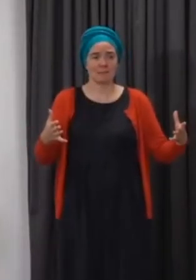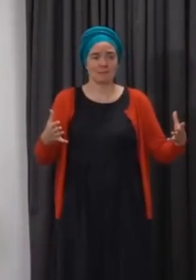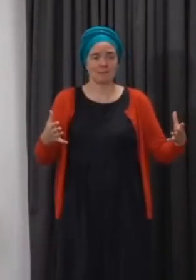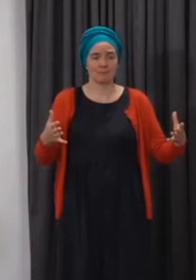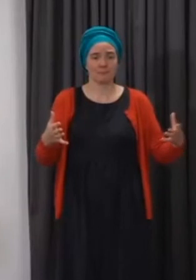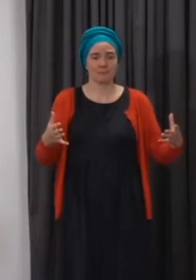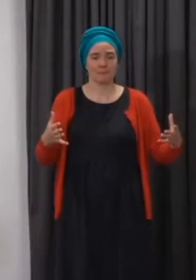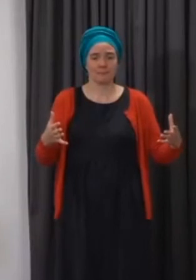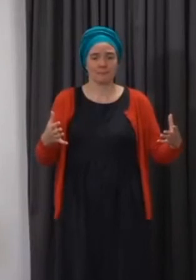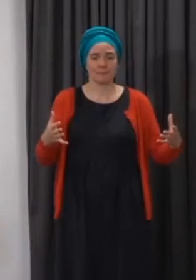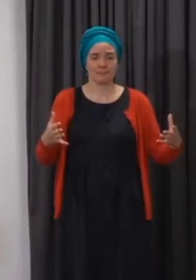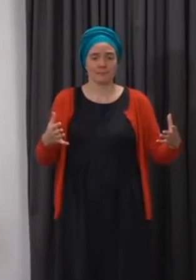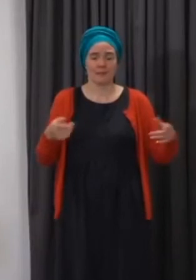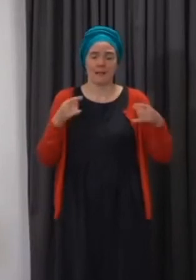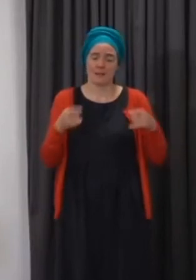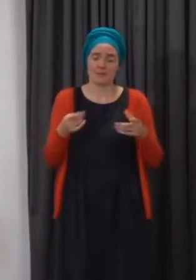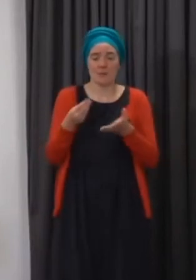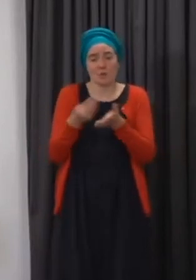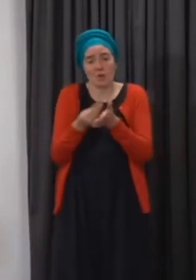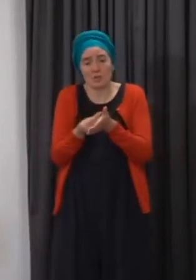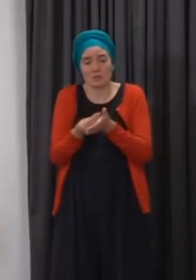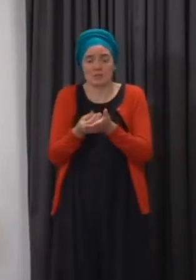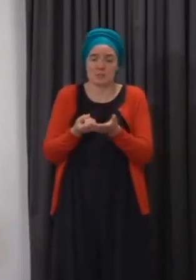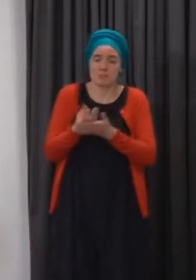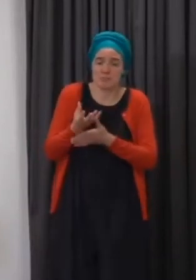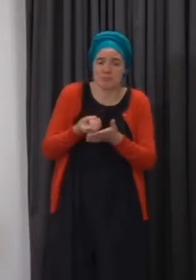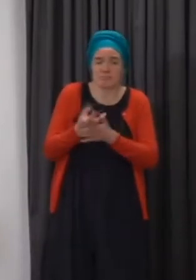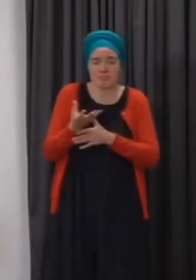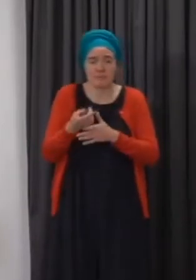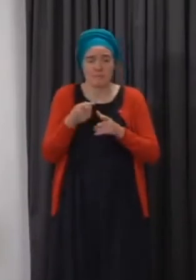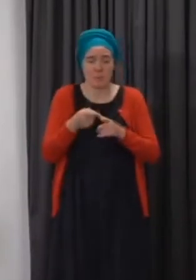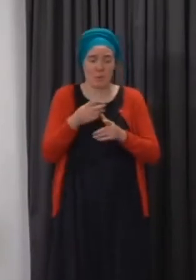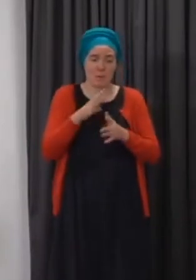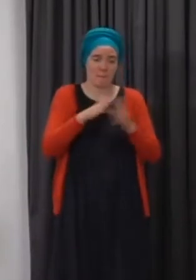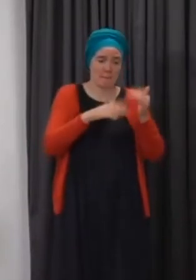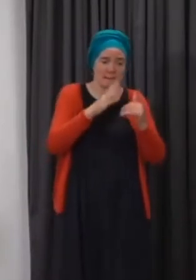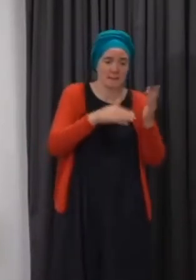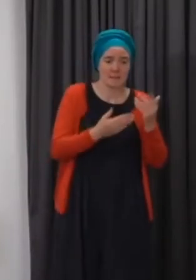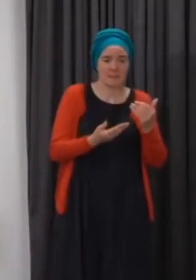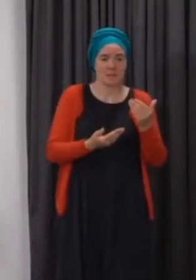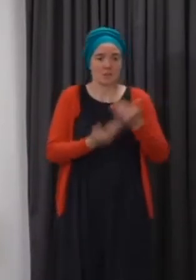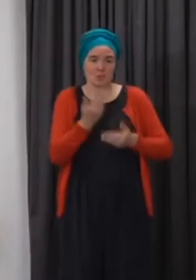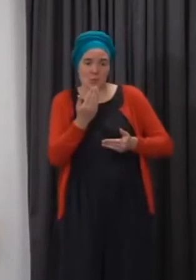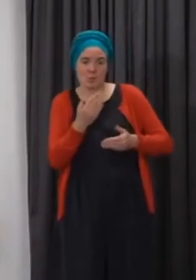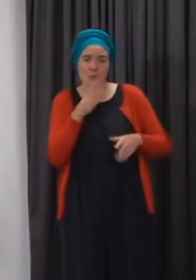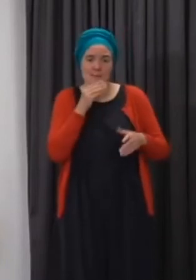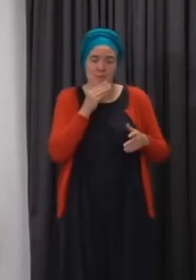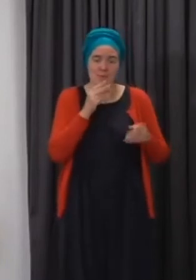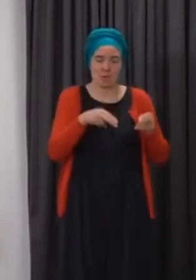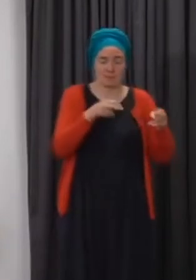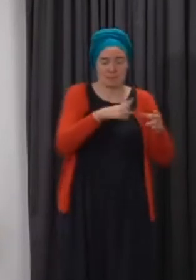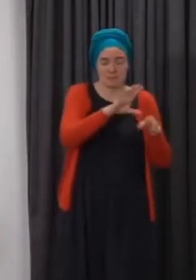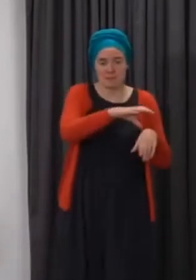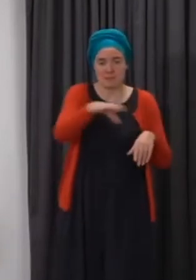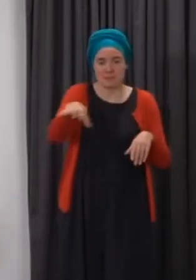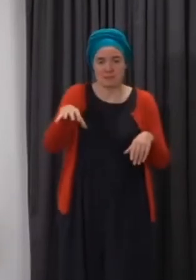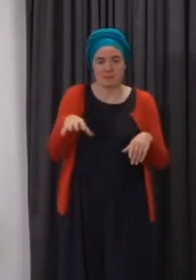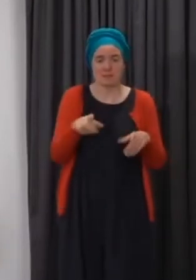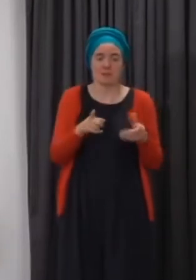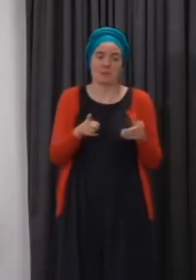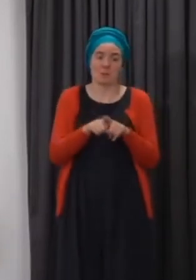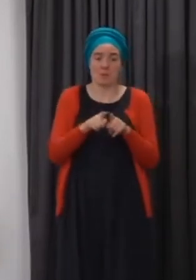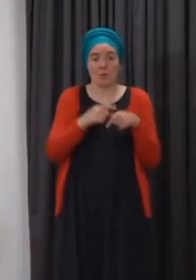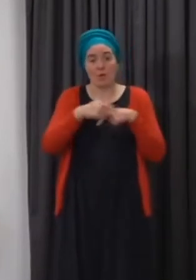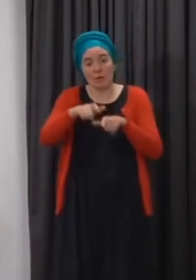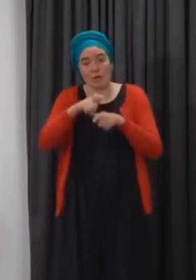costs about that construction of those facilities, as well as ongoing costs as we go forward. But I would argue that those were investments in terms of